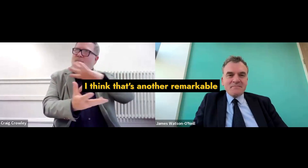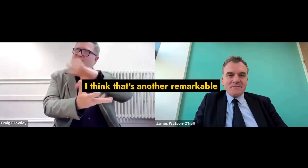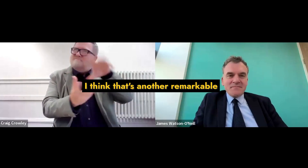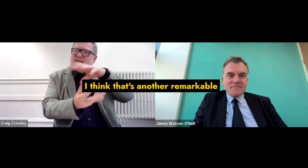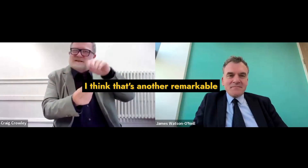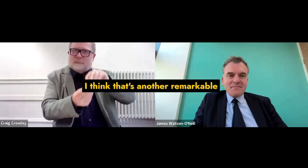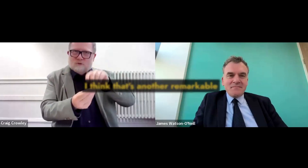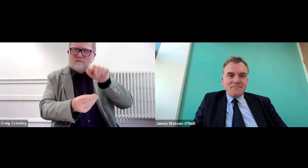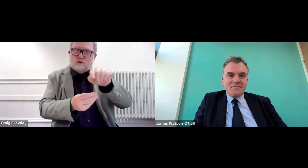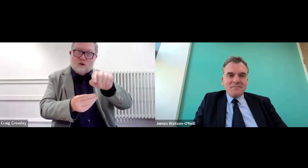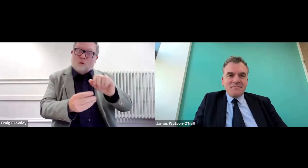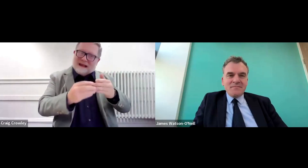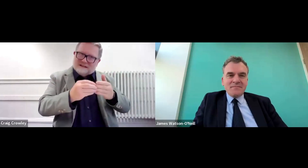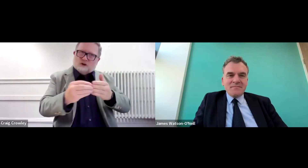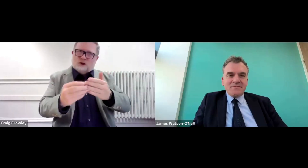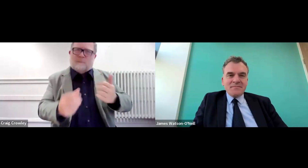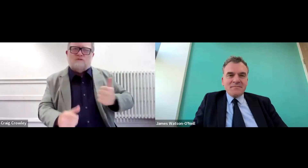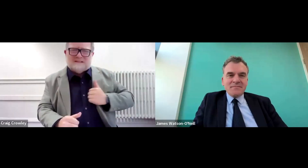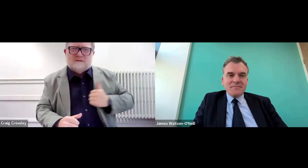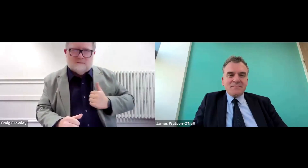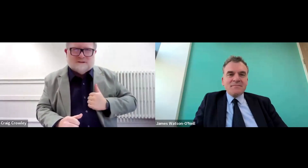another remarkable